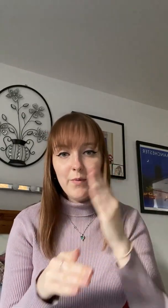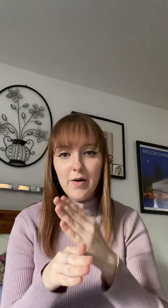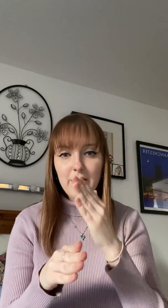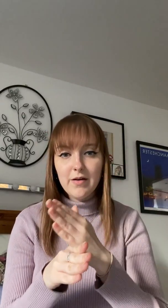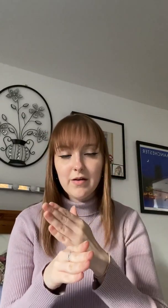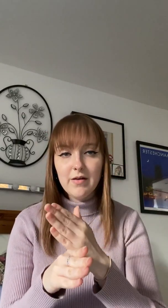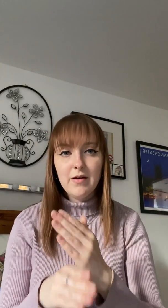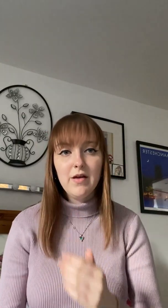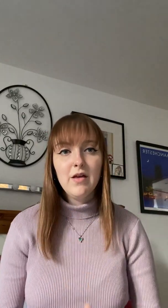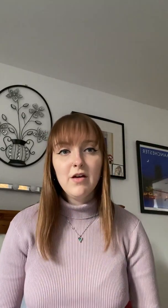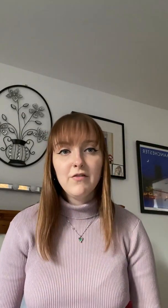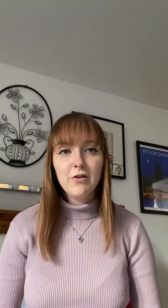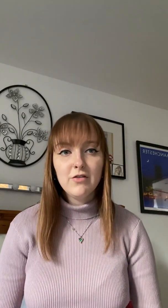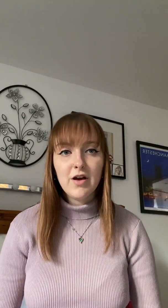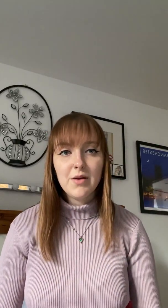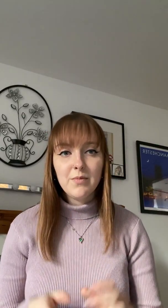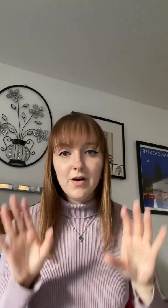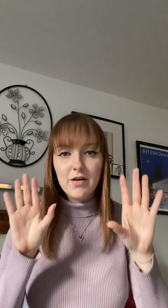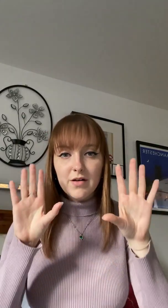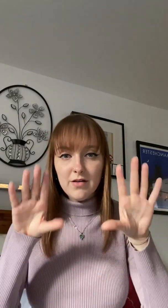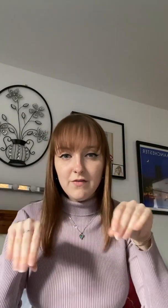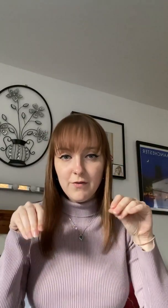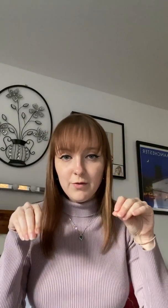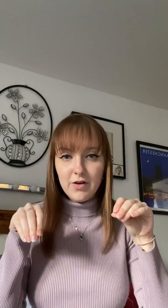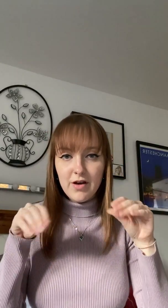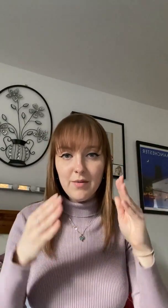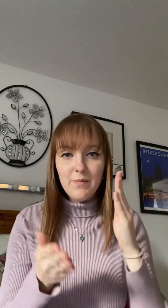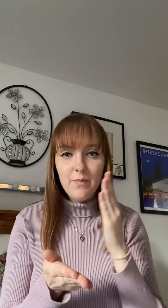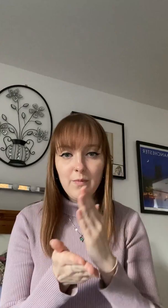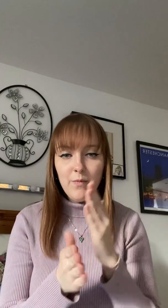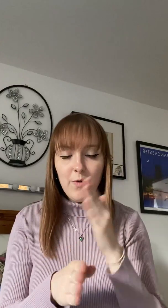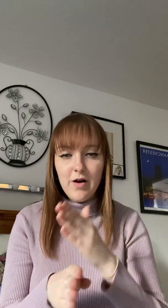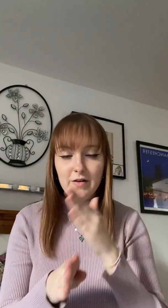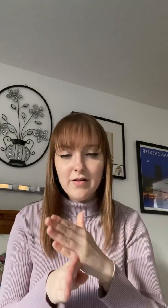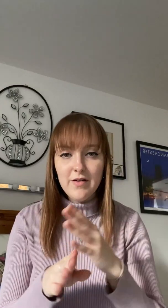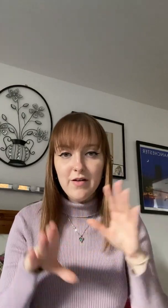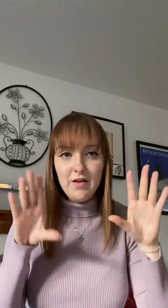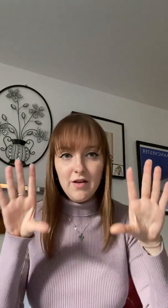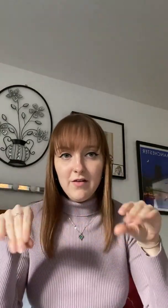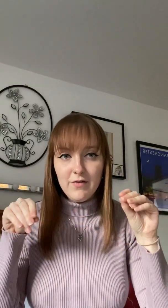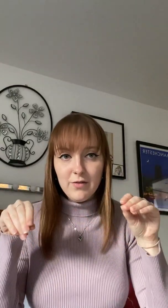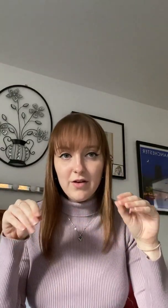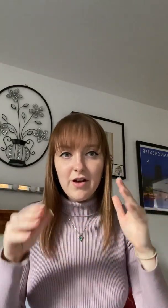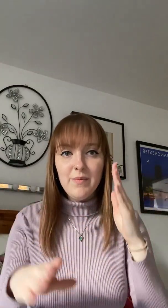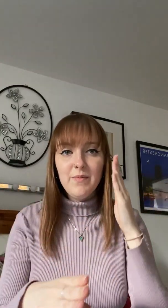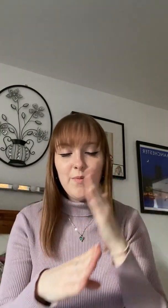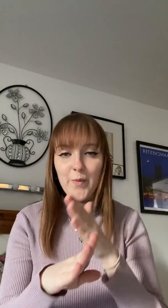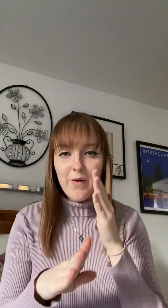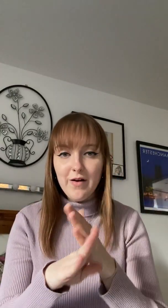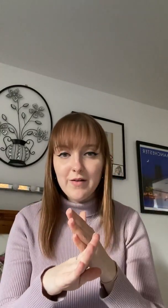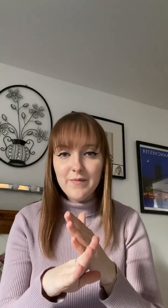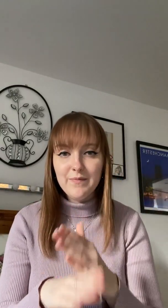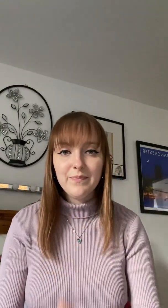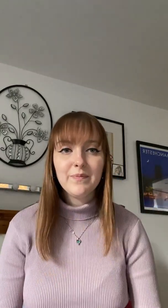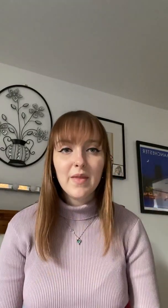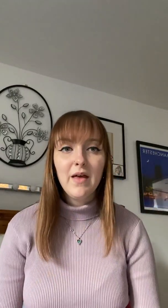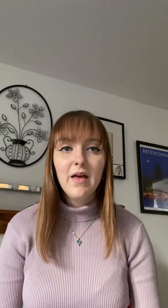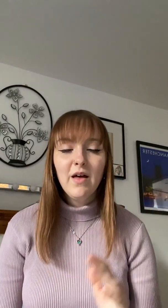work. Full-time work is full-time work. Full-time work.